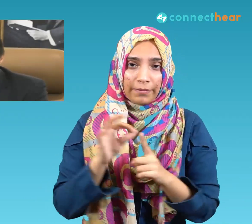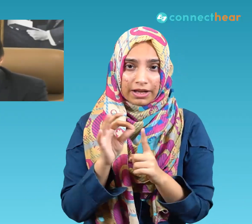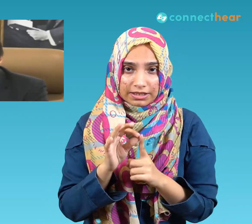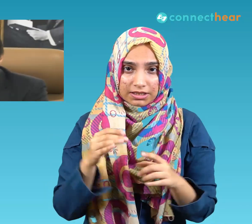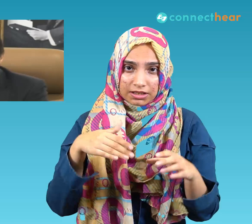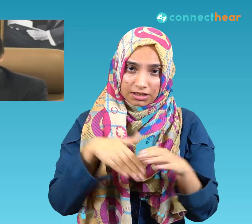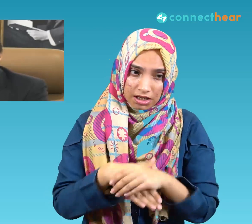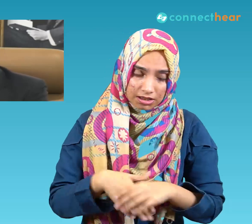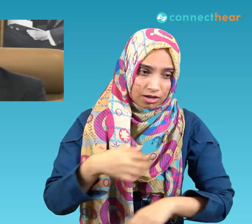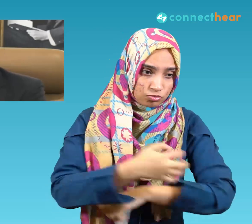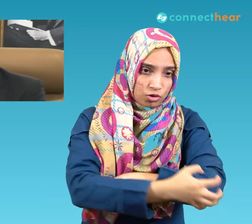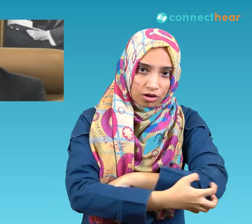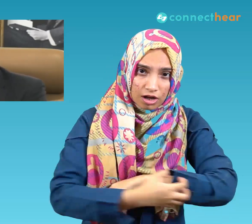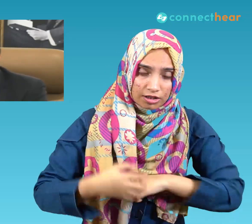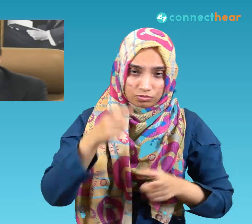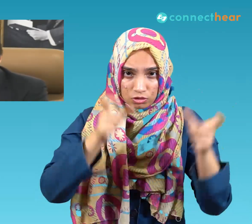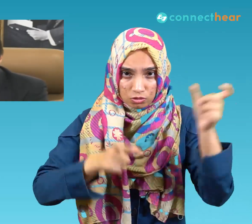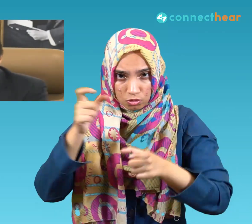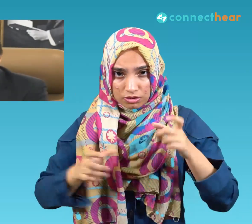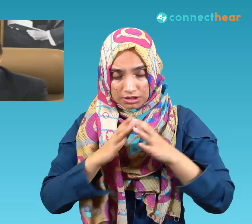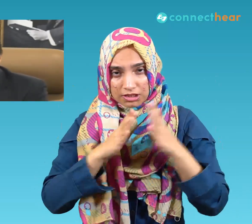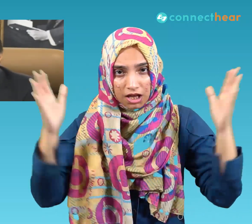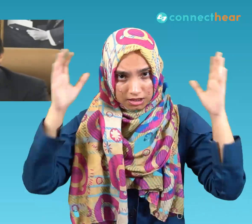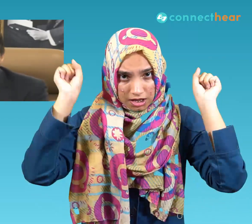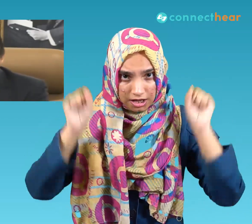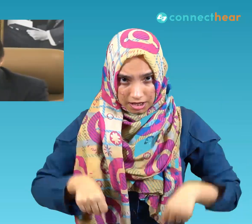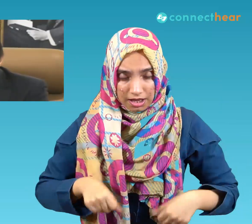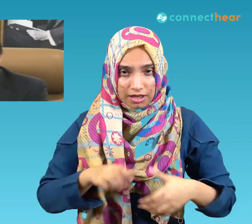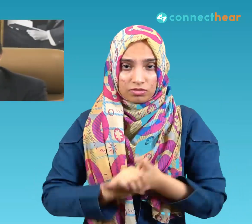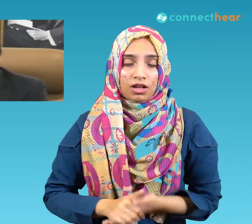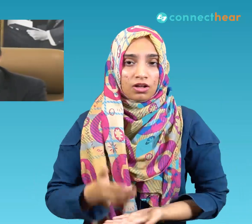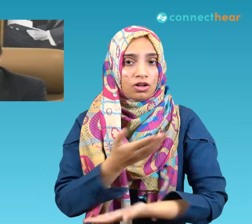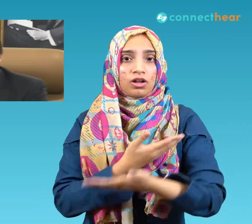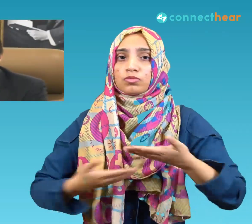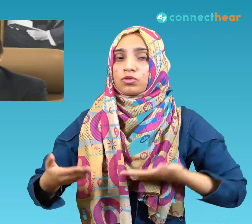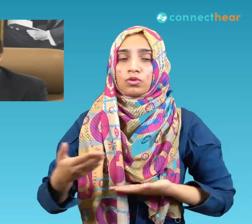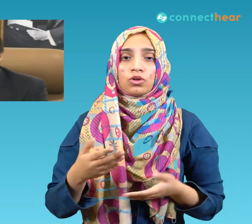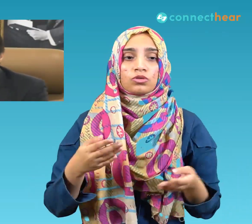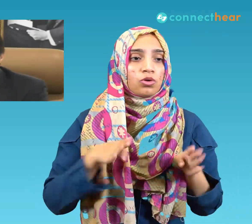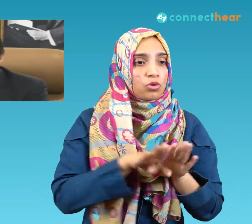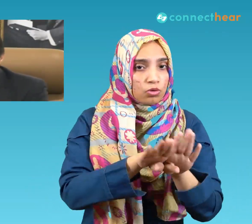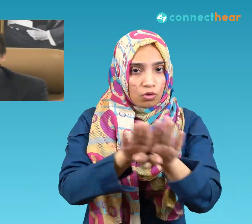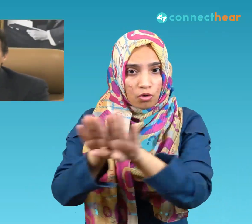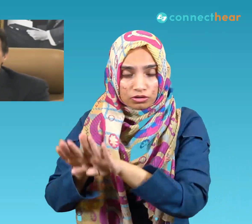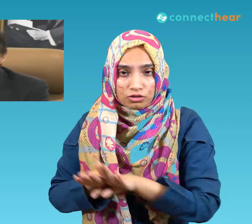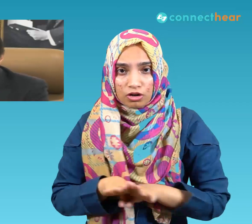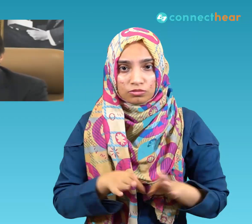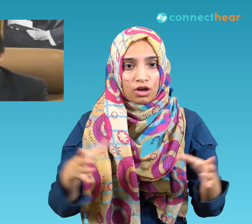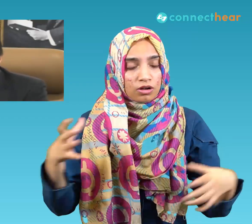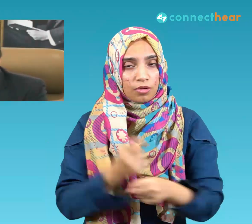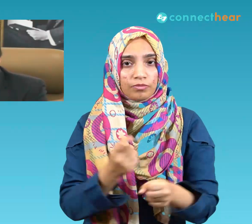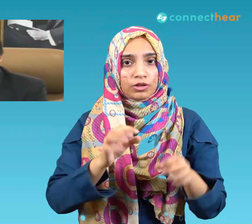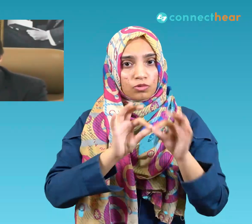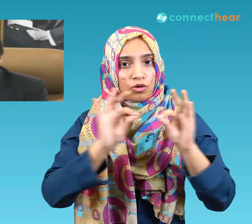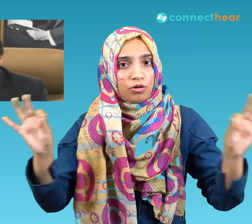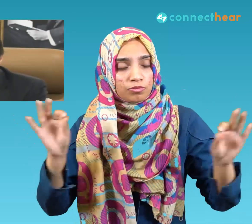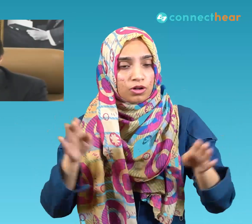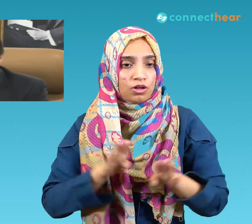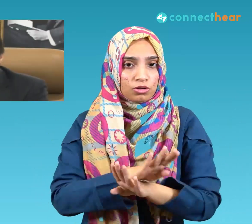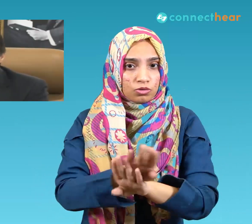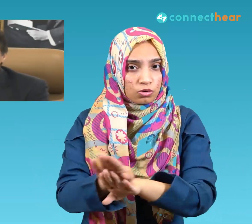a young population, high levels of unemployment, we cannot afford a lockdown where we lock down our